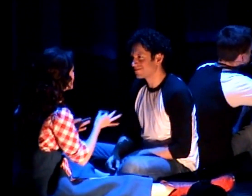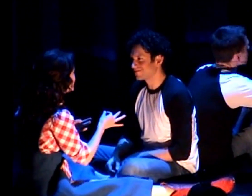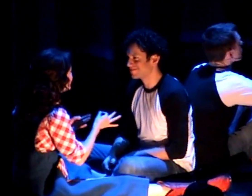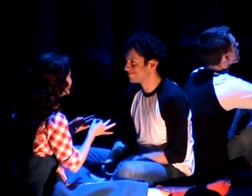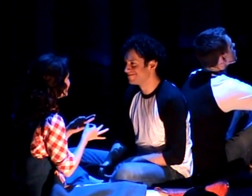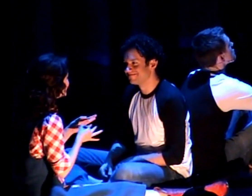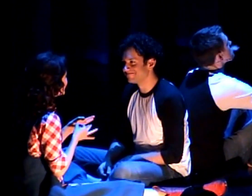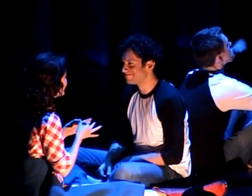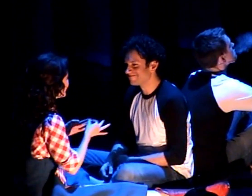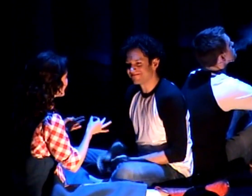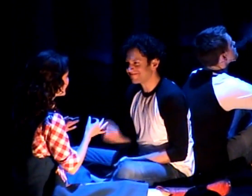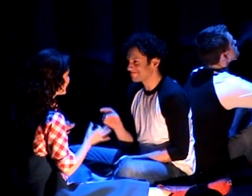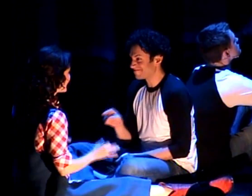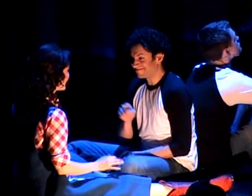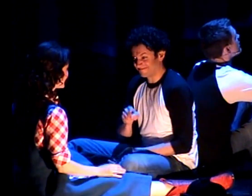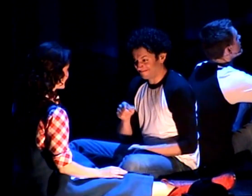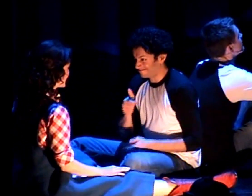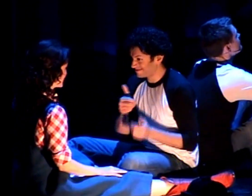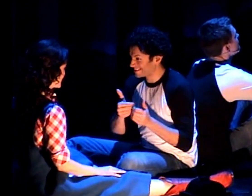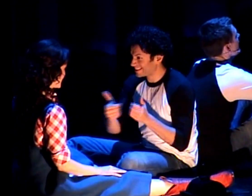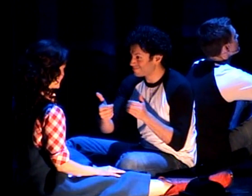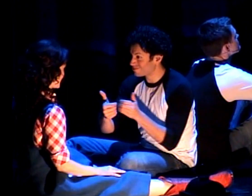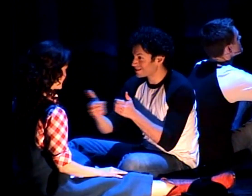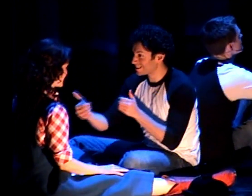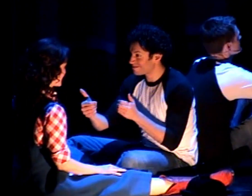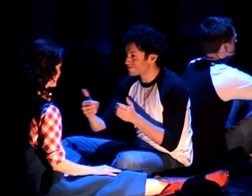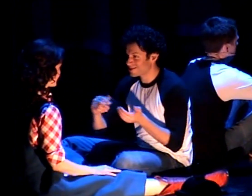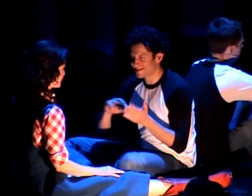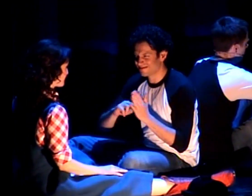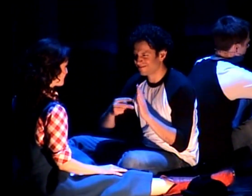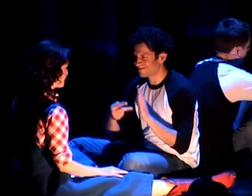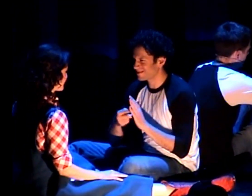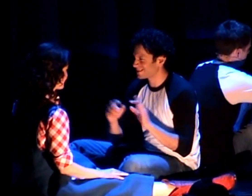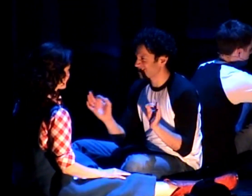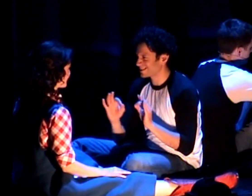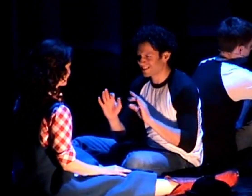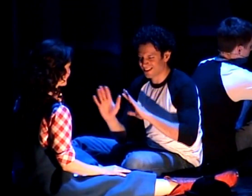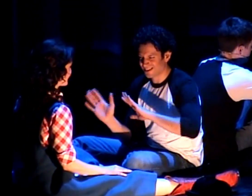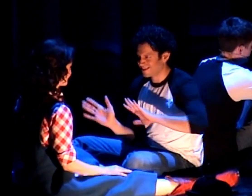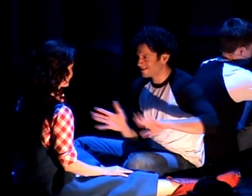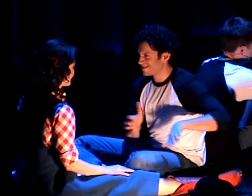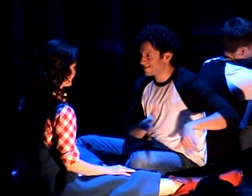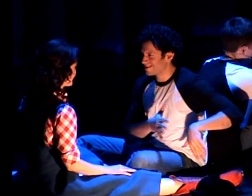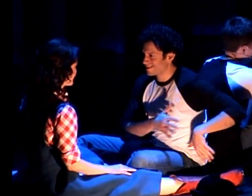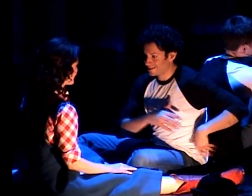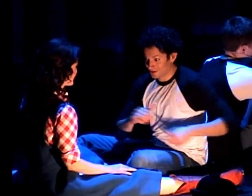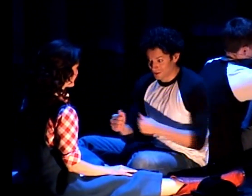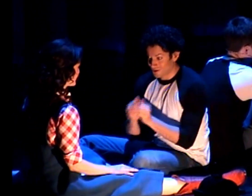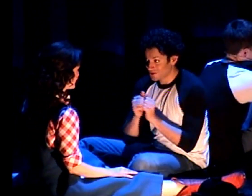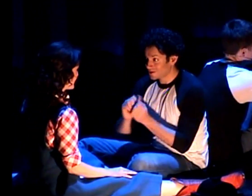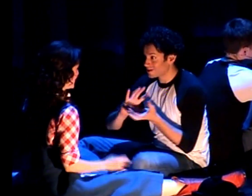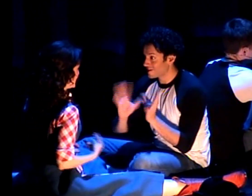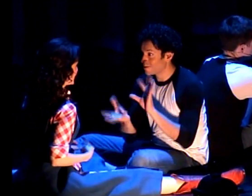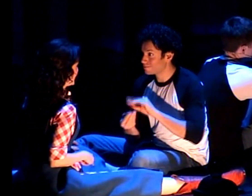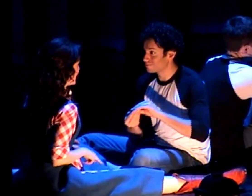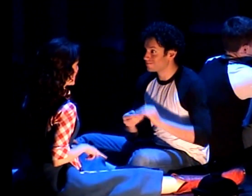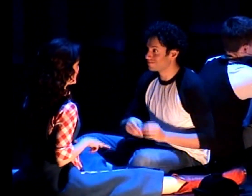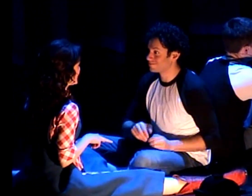feeling? Taken by themselves now, they don't mean much. Together